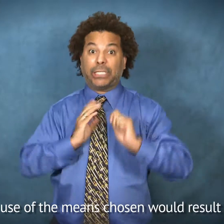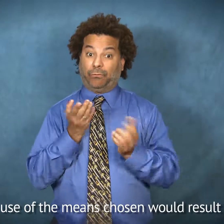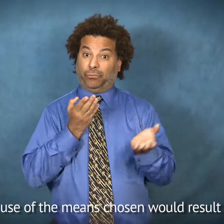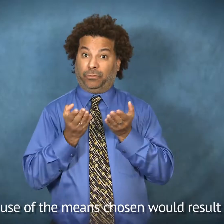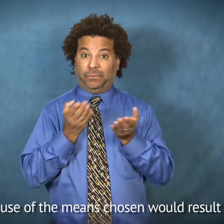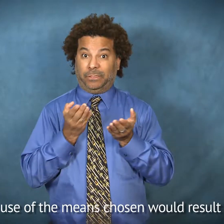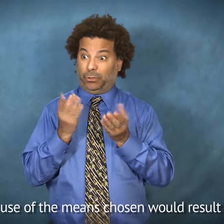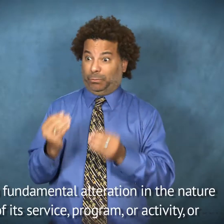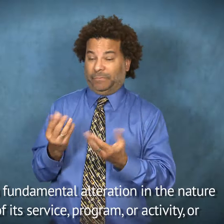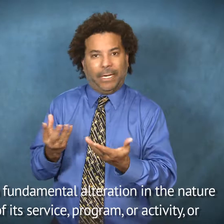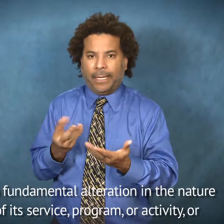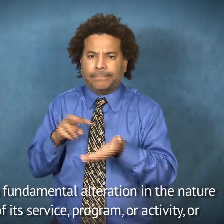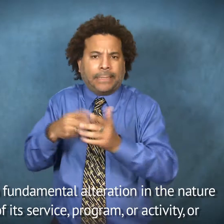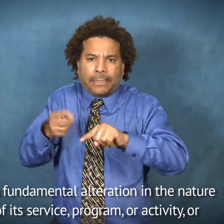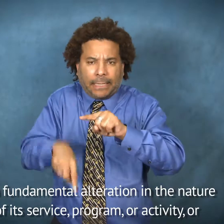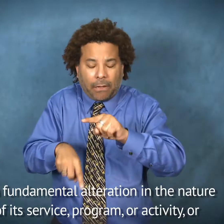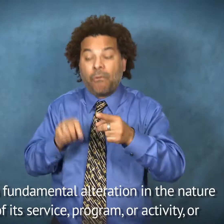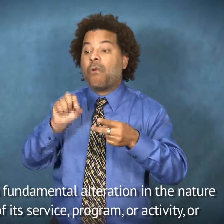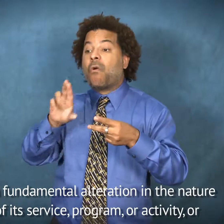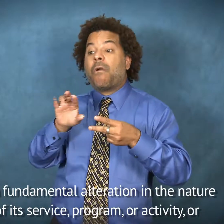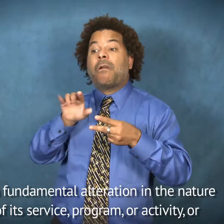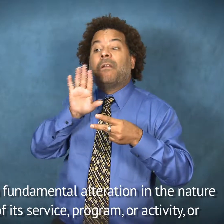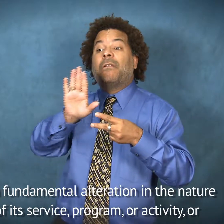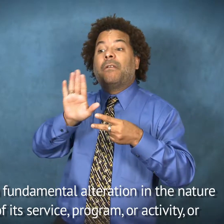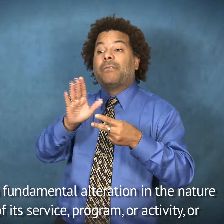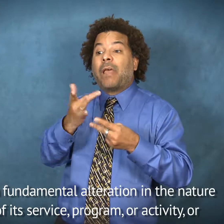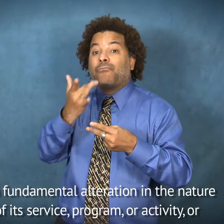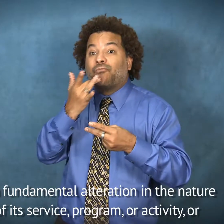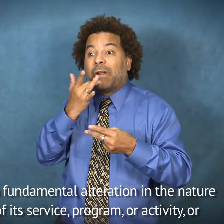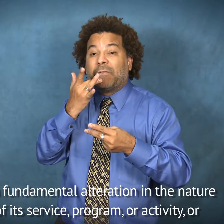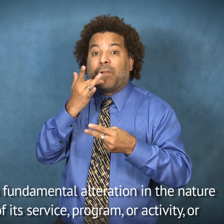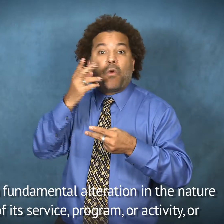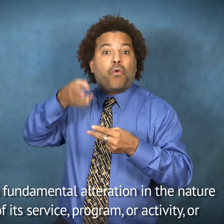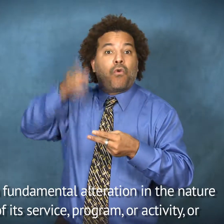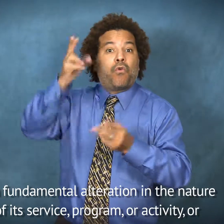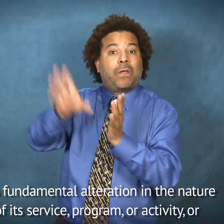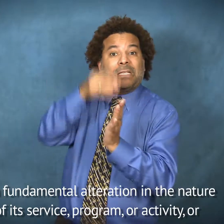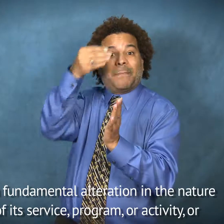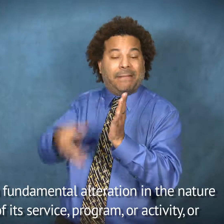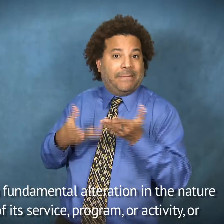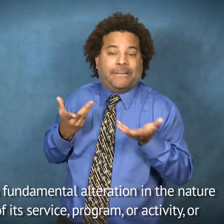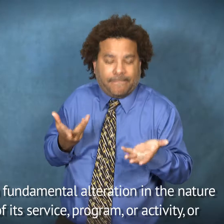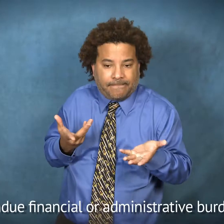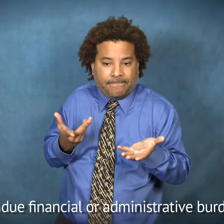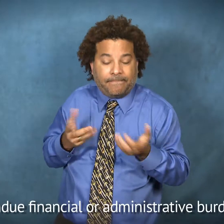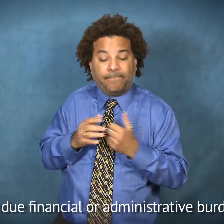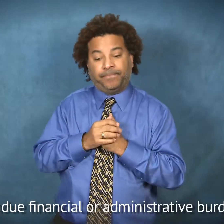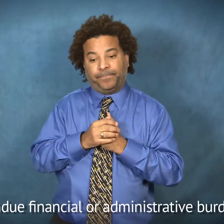fundamental alteration in the nature of its service, program, or activity, or 2. An undue financial or administrative